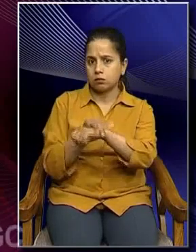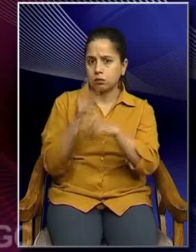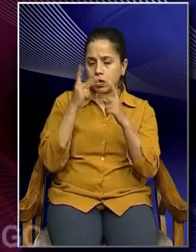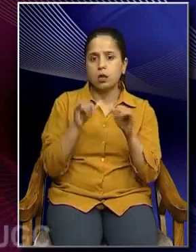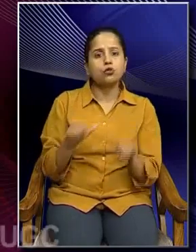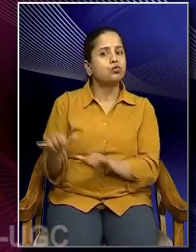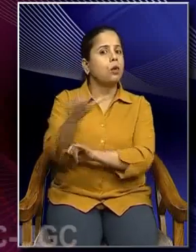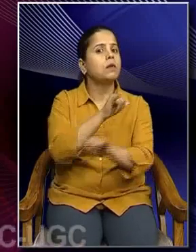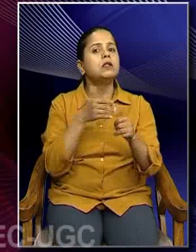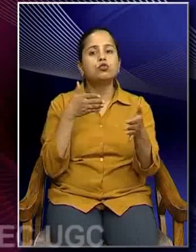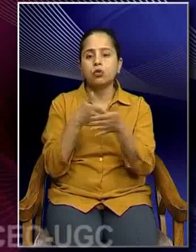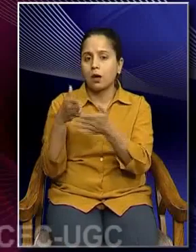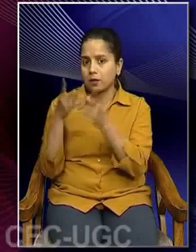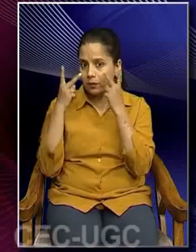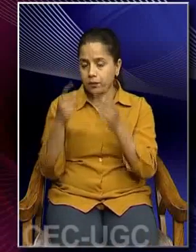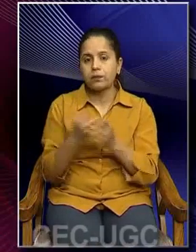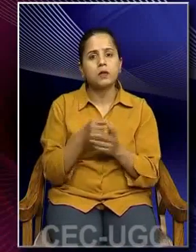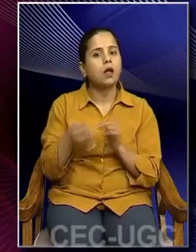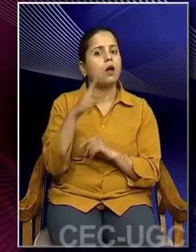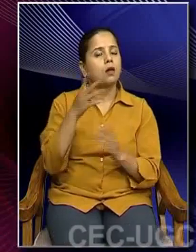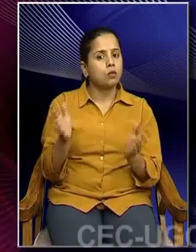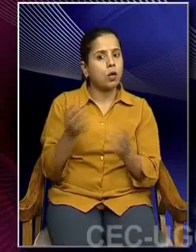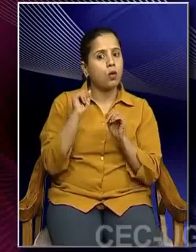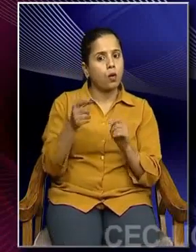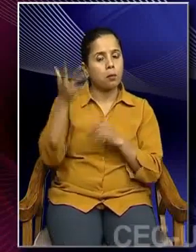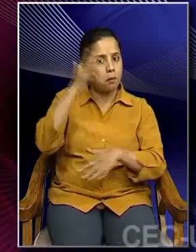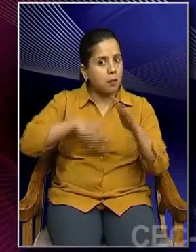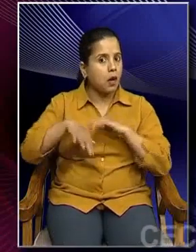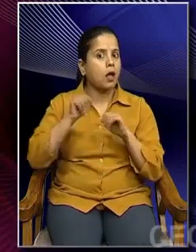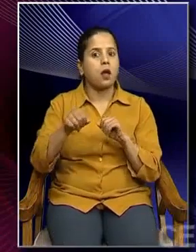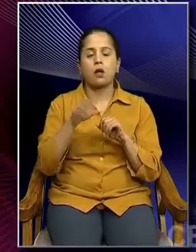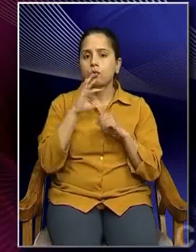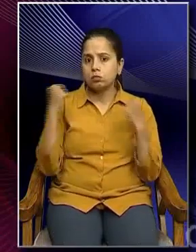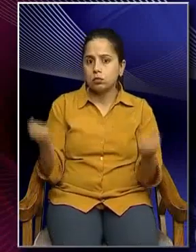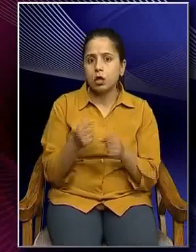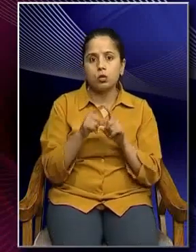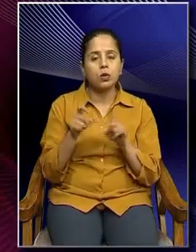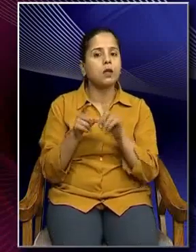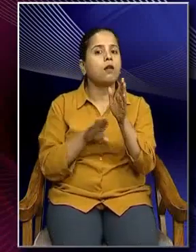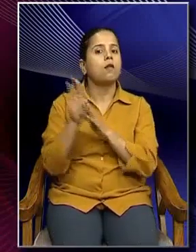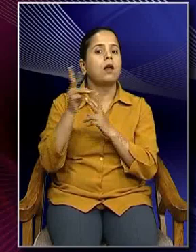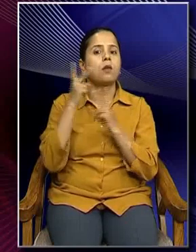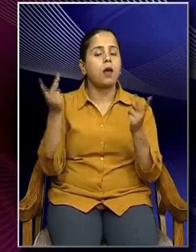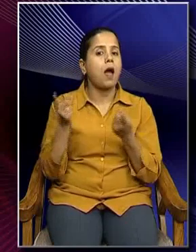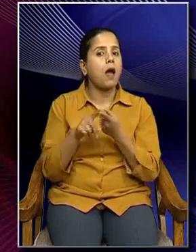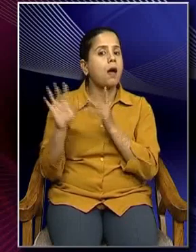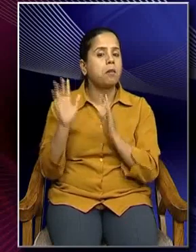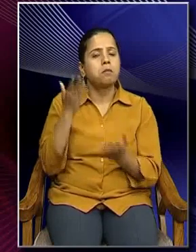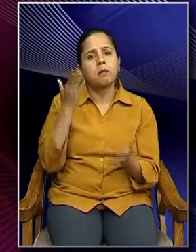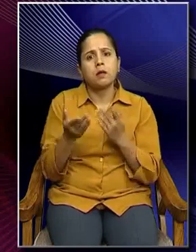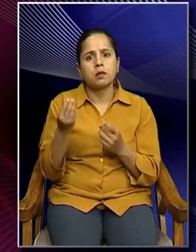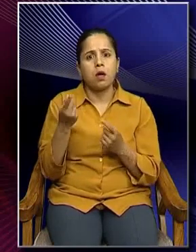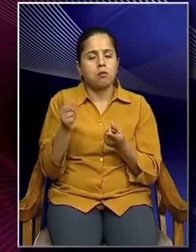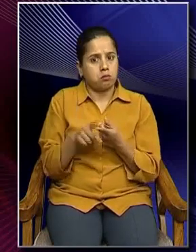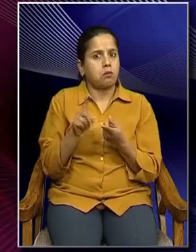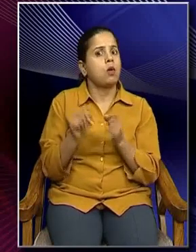common challenges and innovative strategies of action on the ground through which development impulses may be triggered in